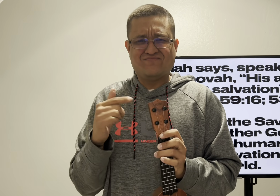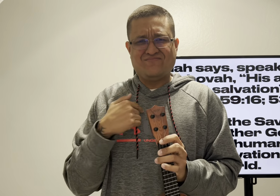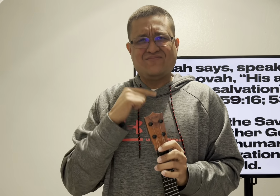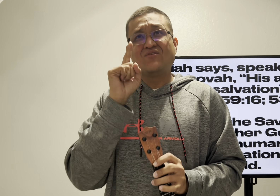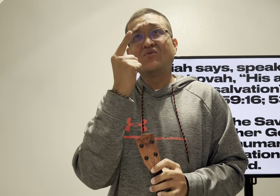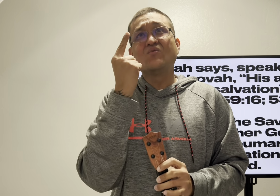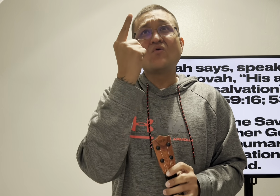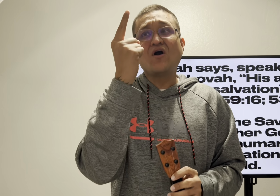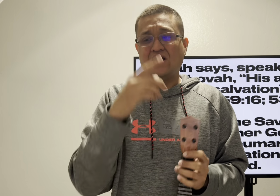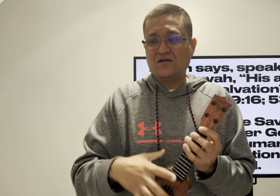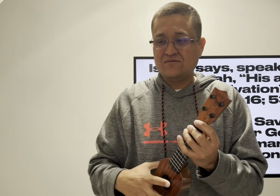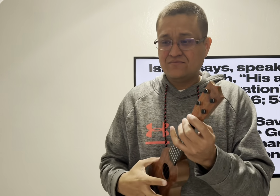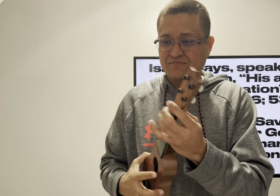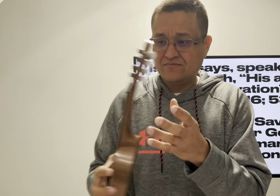There's no other Savior. There's only one.